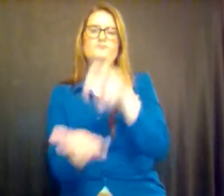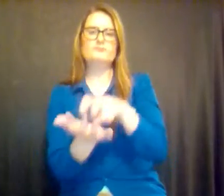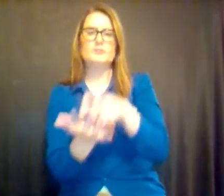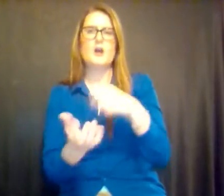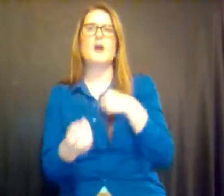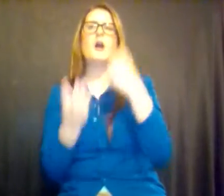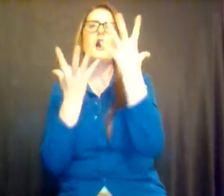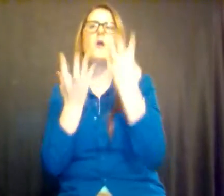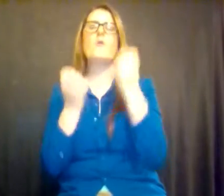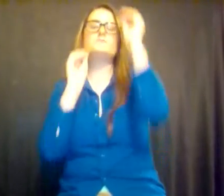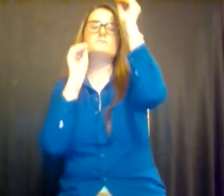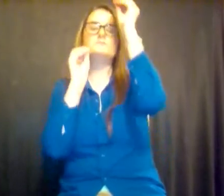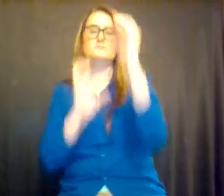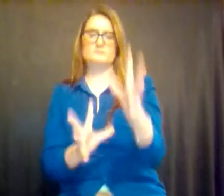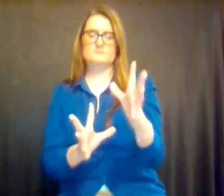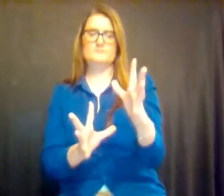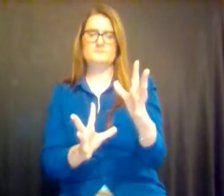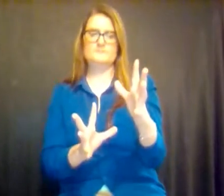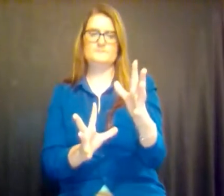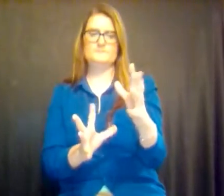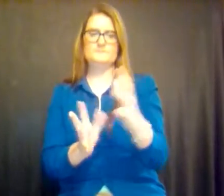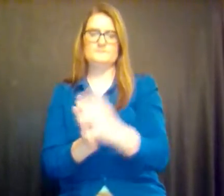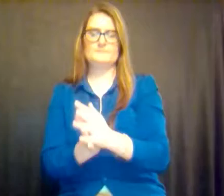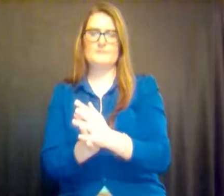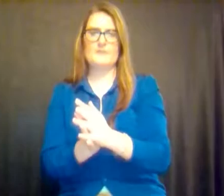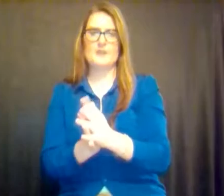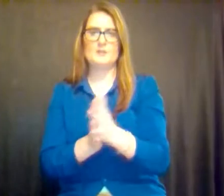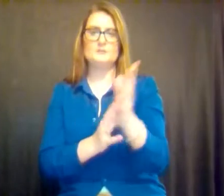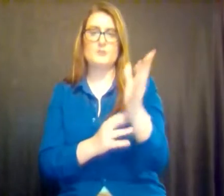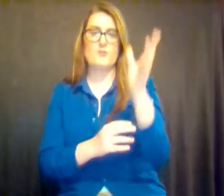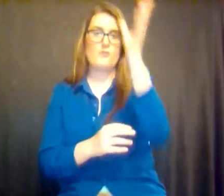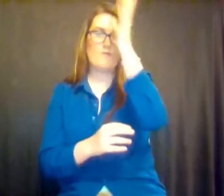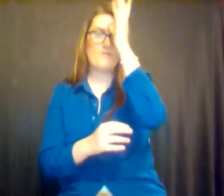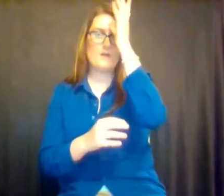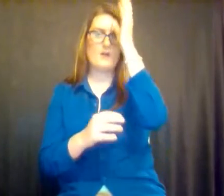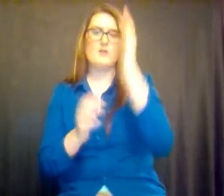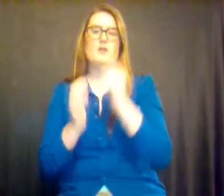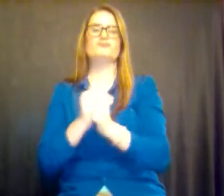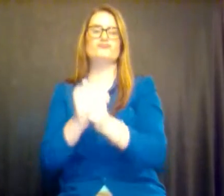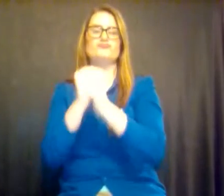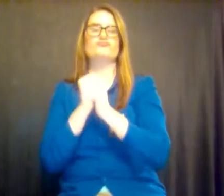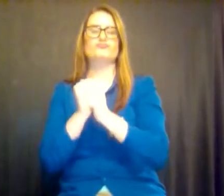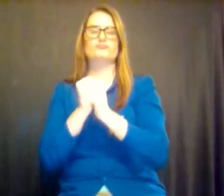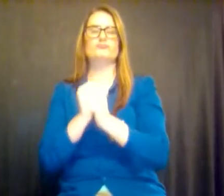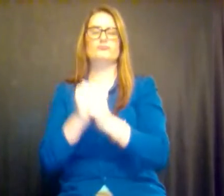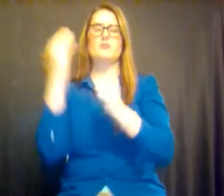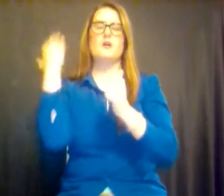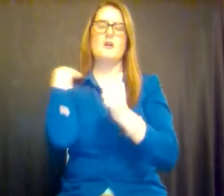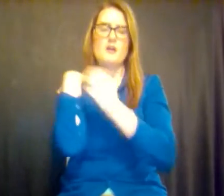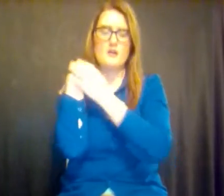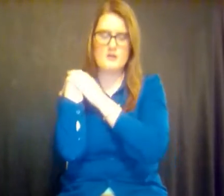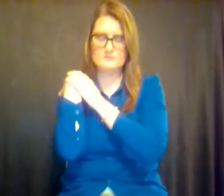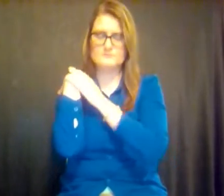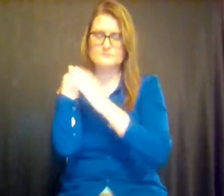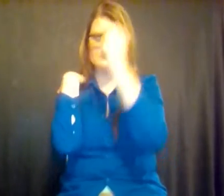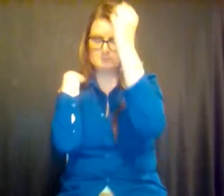who placed his hands on Jacob's shoulders and prayed for him, making him head of the family, giving him the land of Canaan. And once it was done, there was